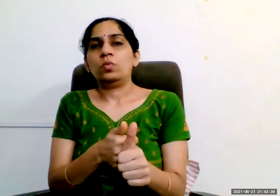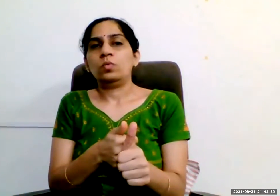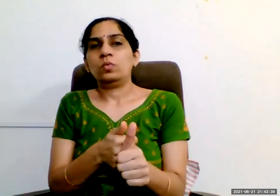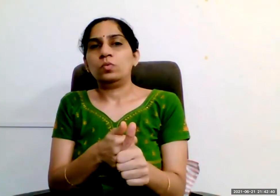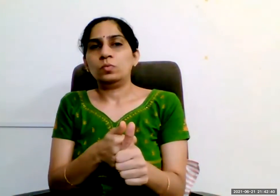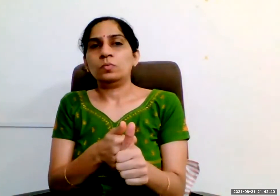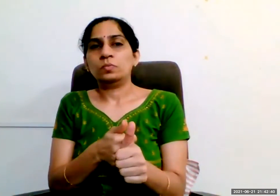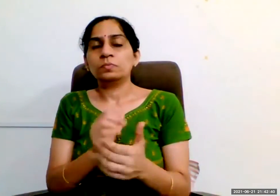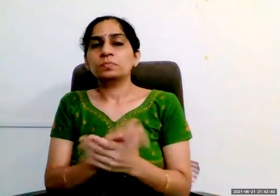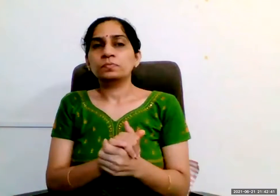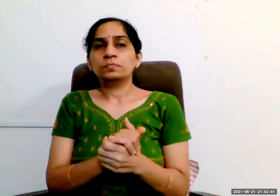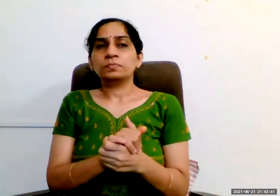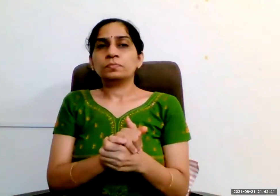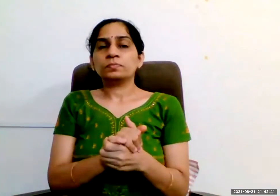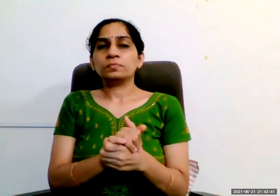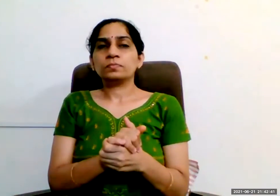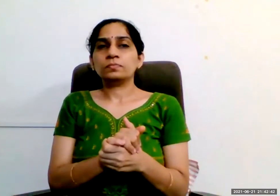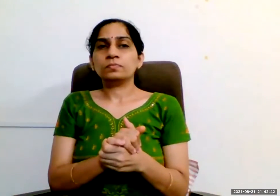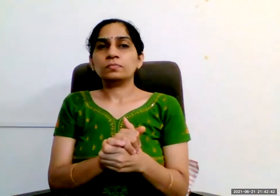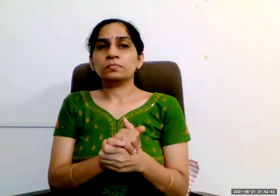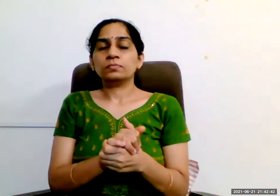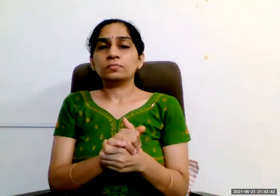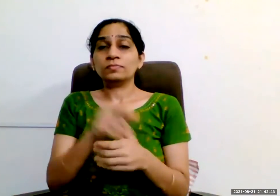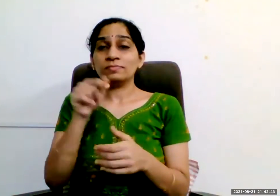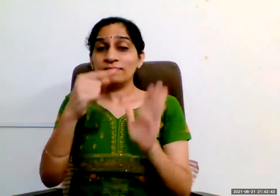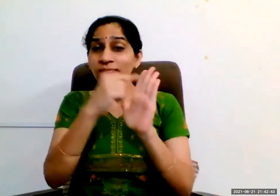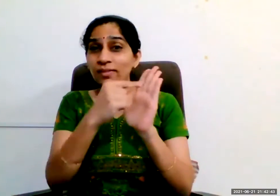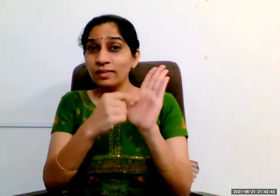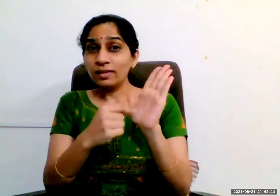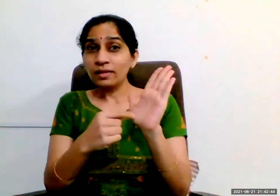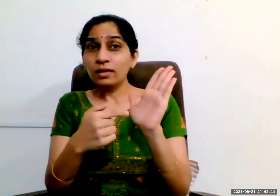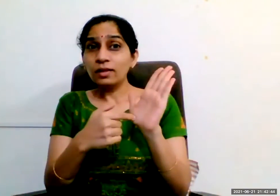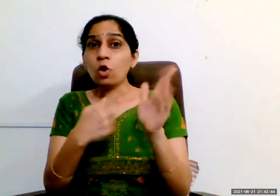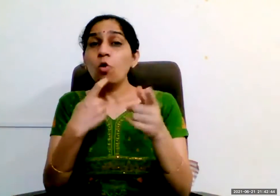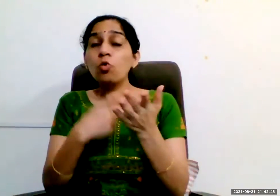And these things are called four regulative principles.